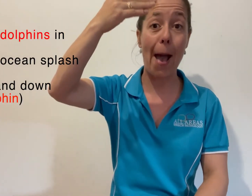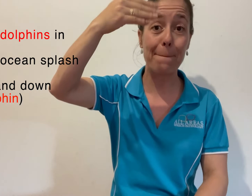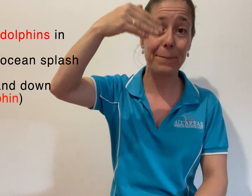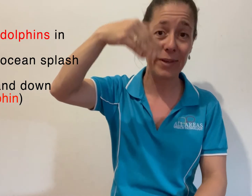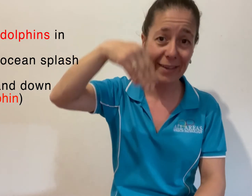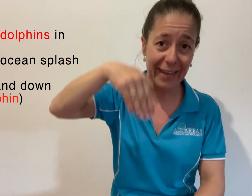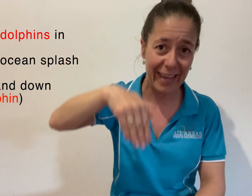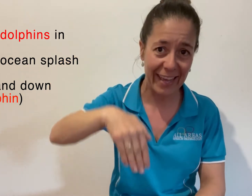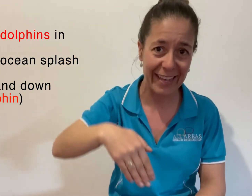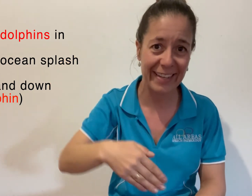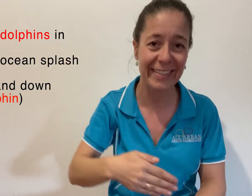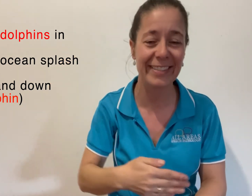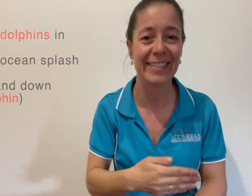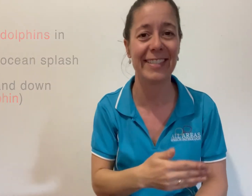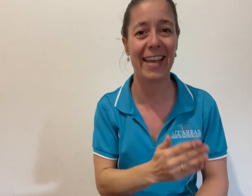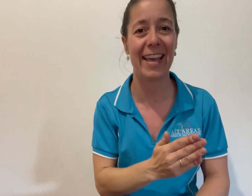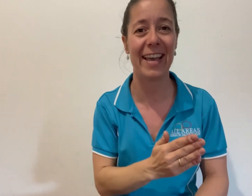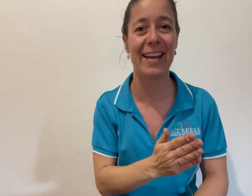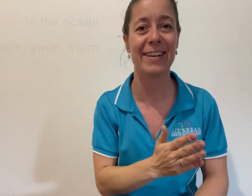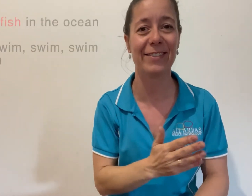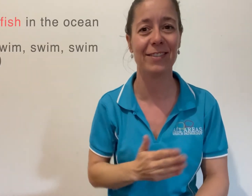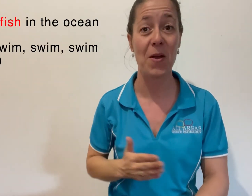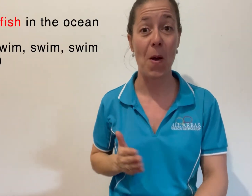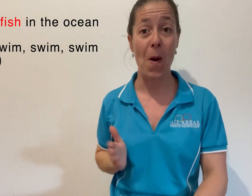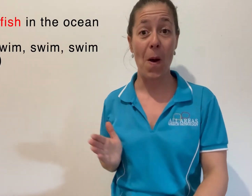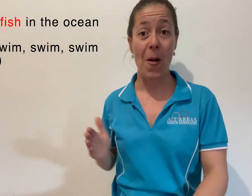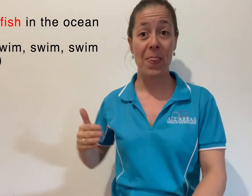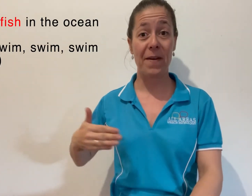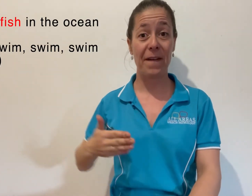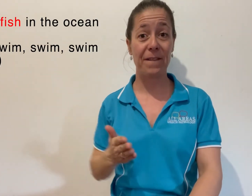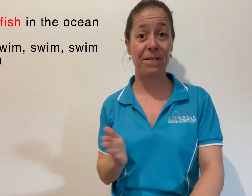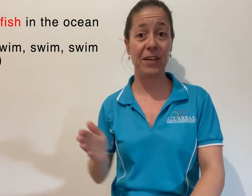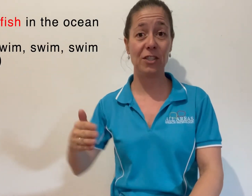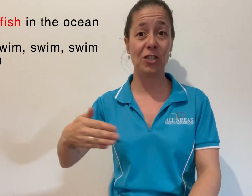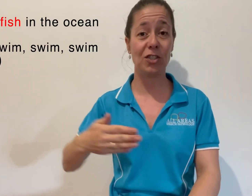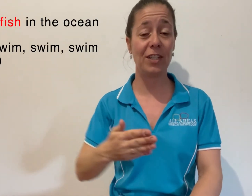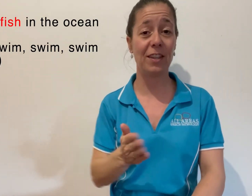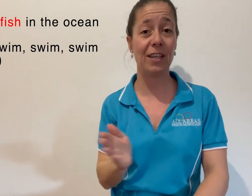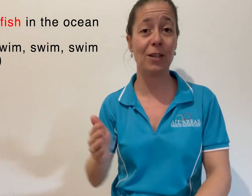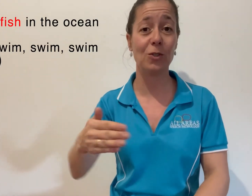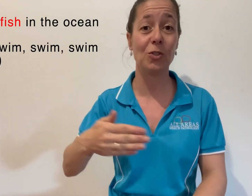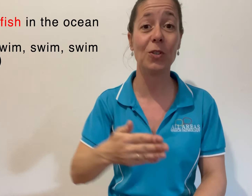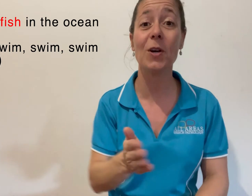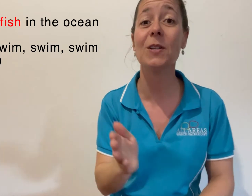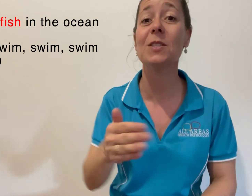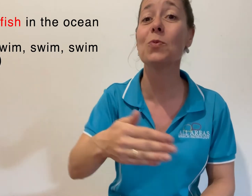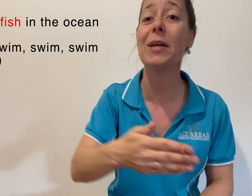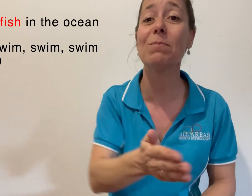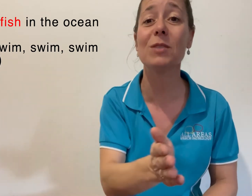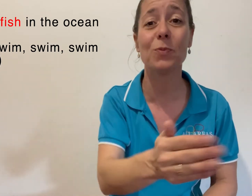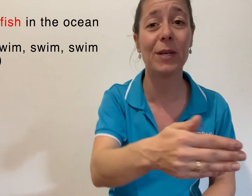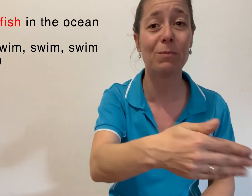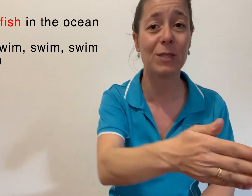up and down, the fish in the ocean go swim, swim,